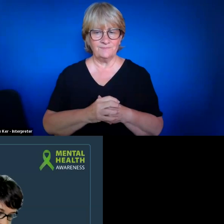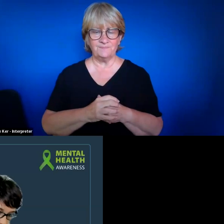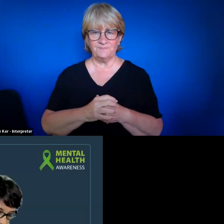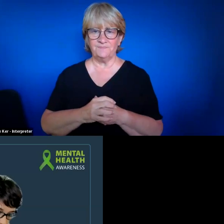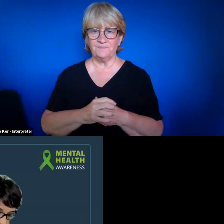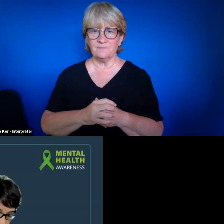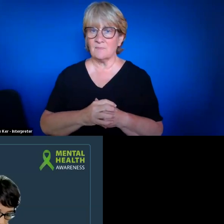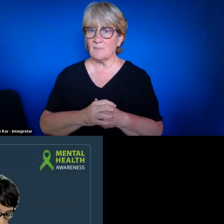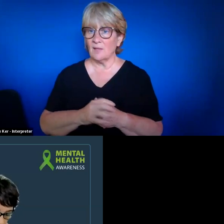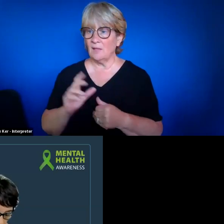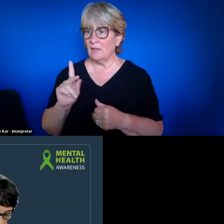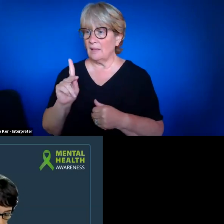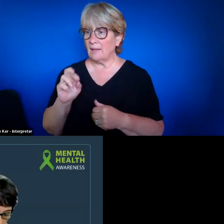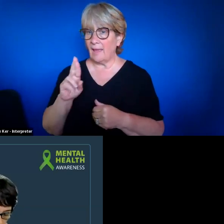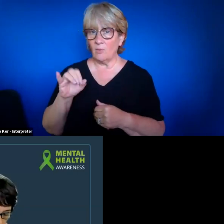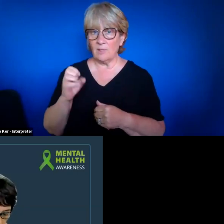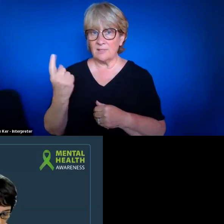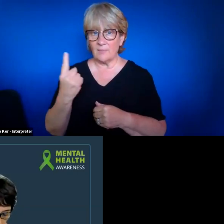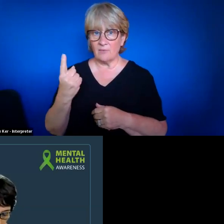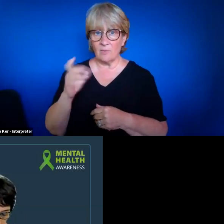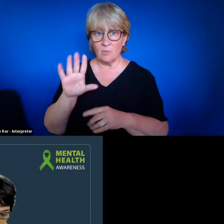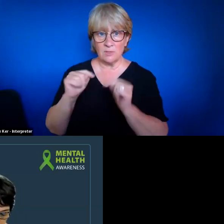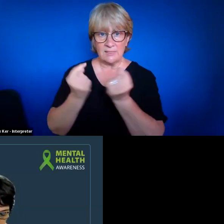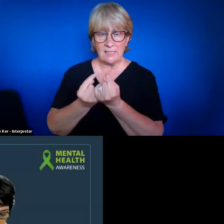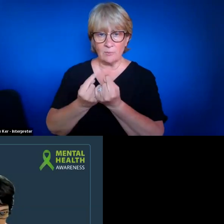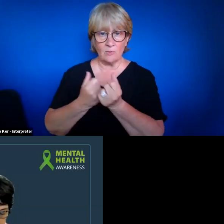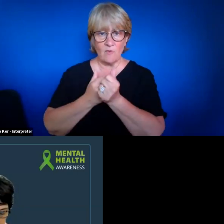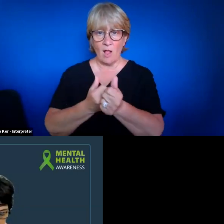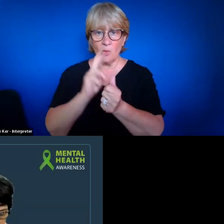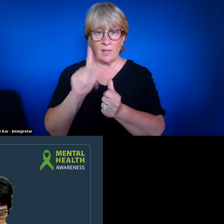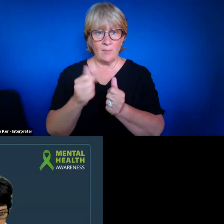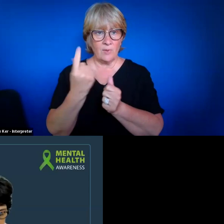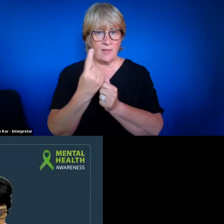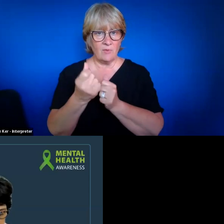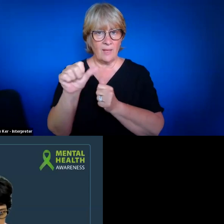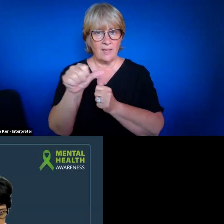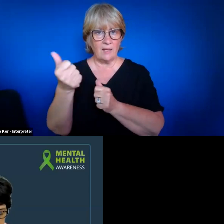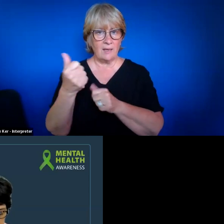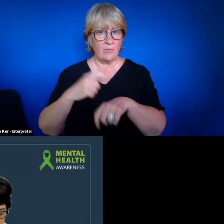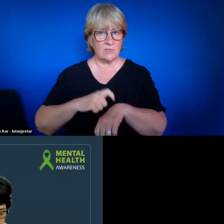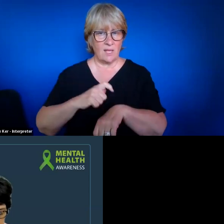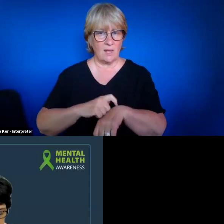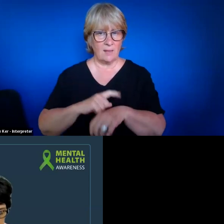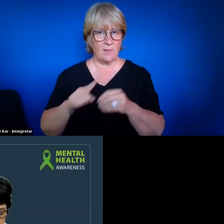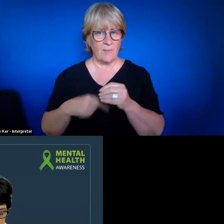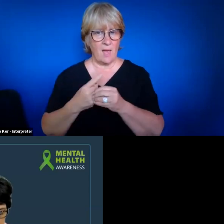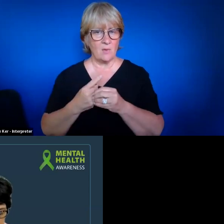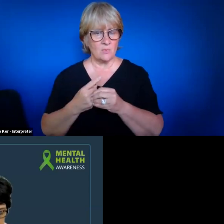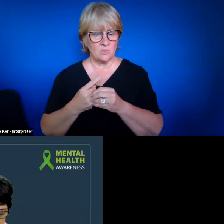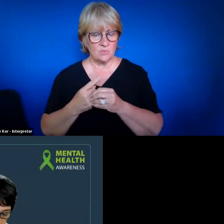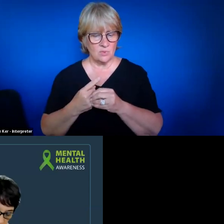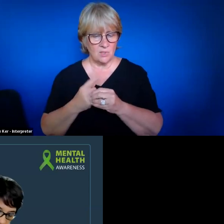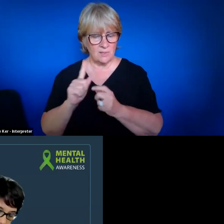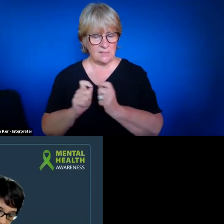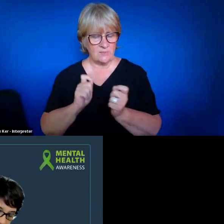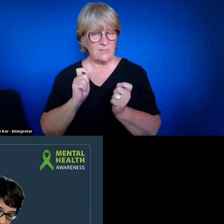Carrie, did you get anything back from your team, or is that something we should follow up with everyone at another point regarding the